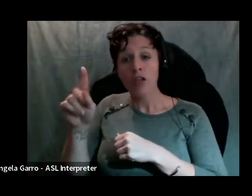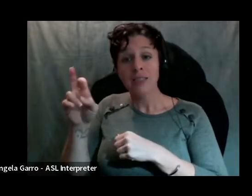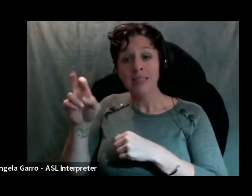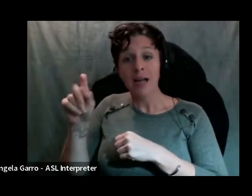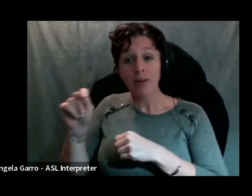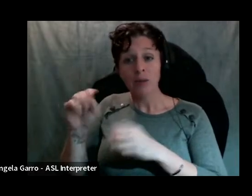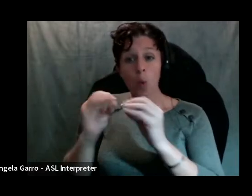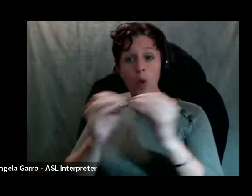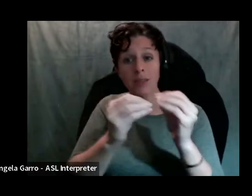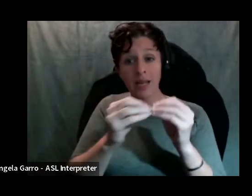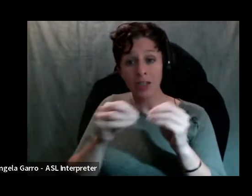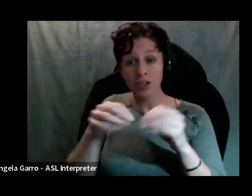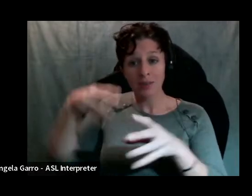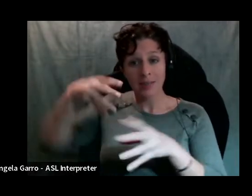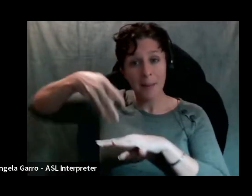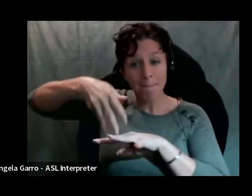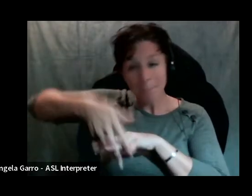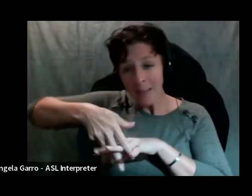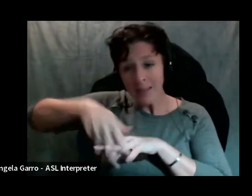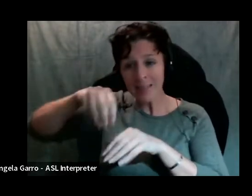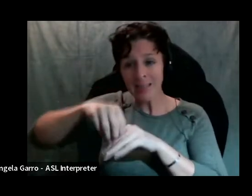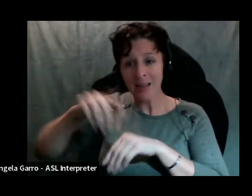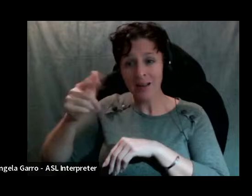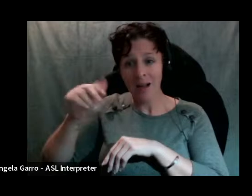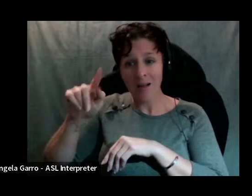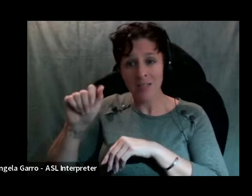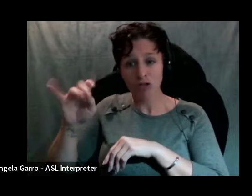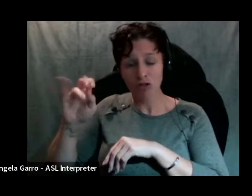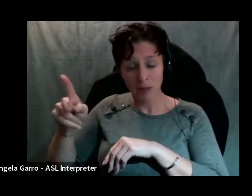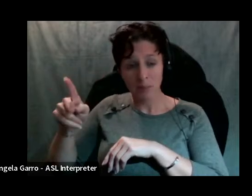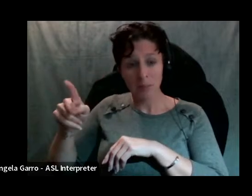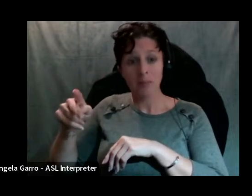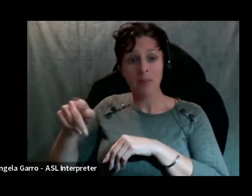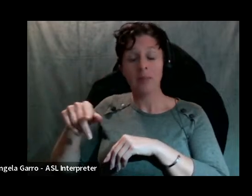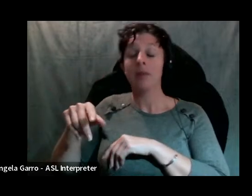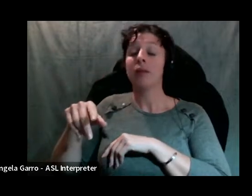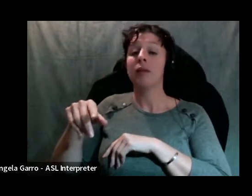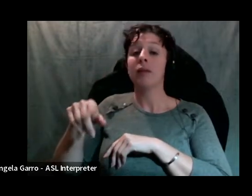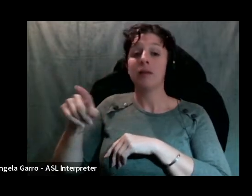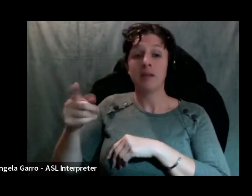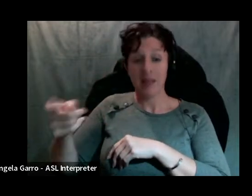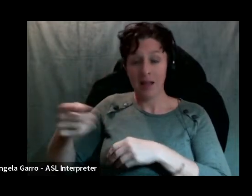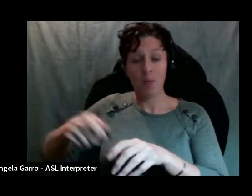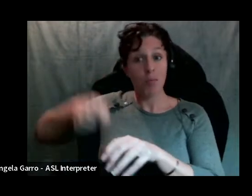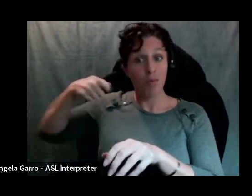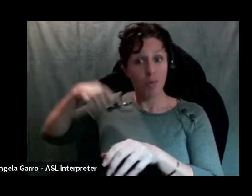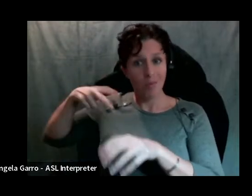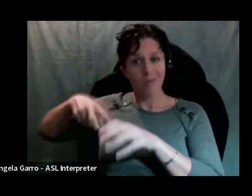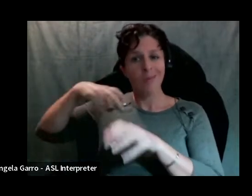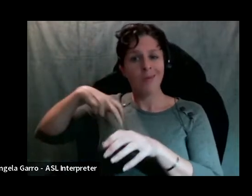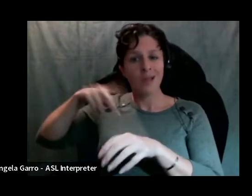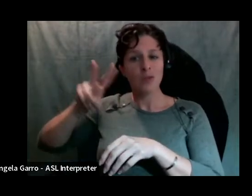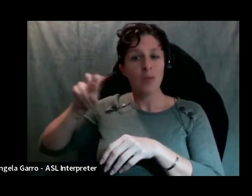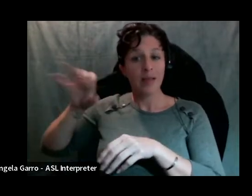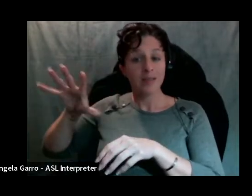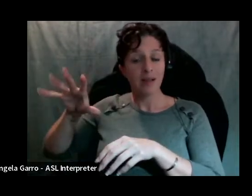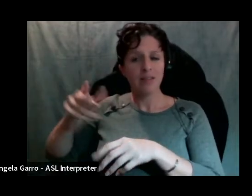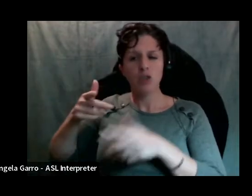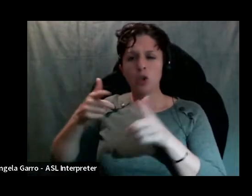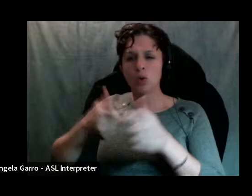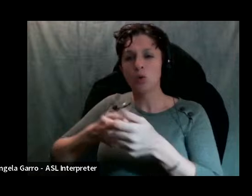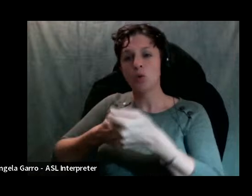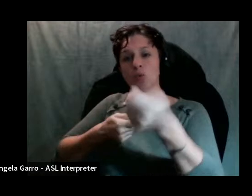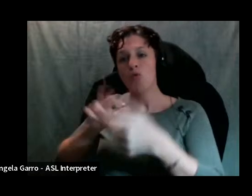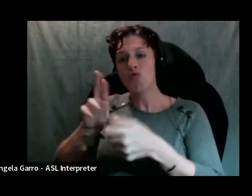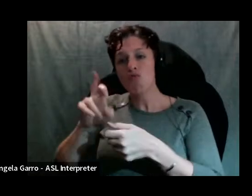organizations embedded in the Gaza Strip, which Israel unilaterally pulled out of in 2005, have been shooting rockets at